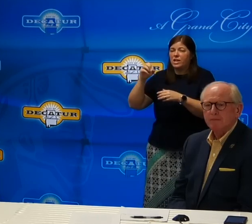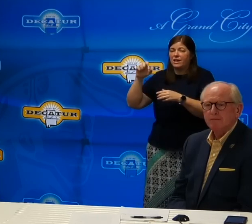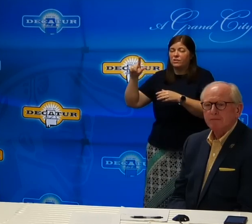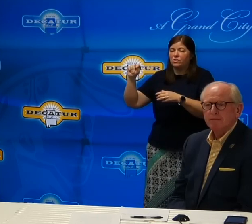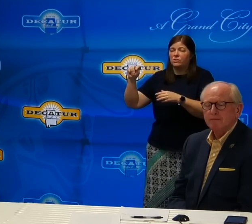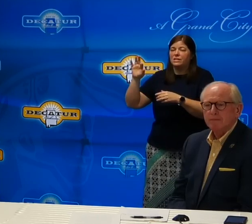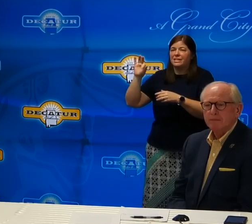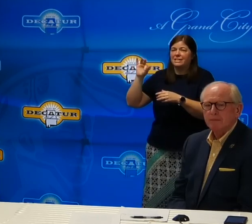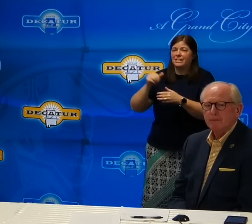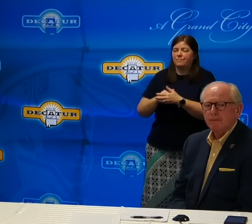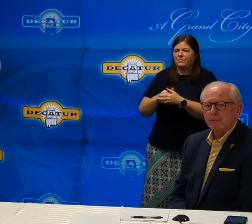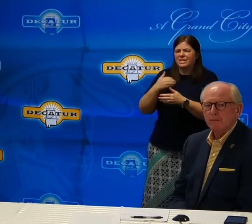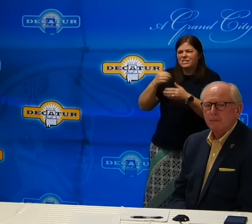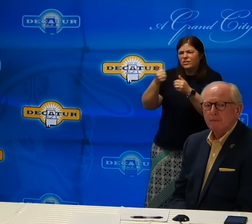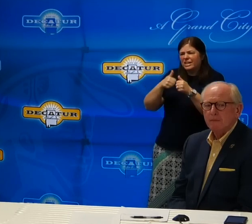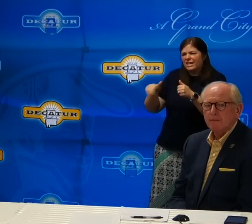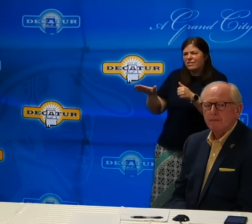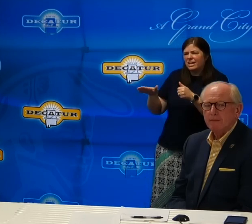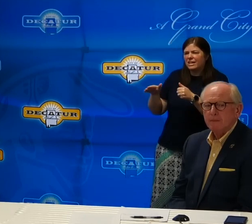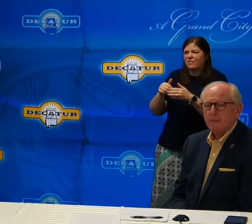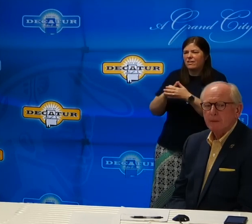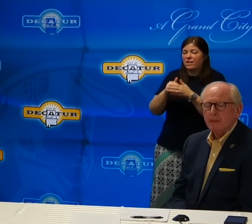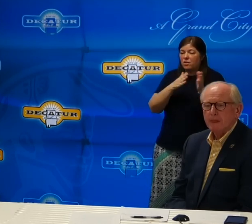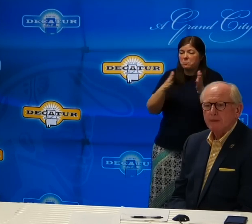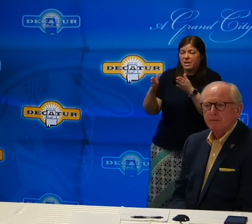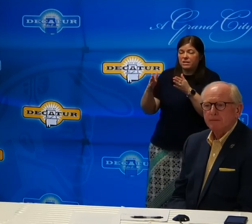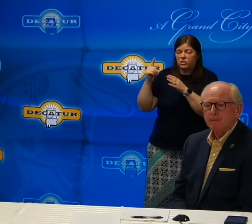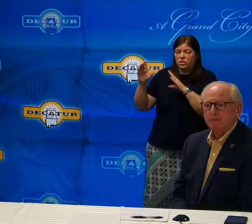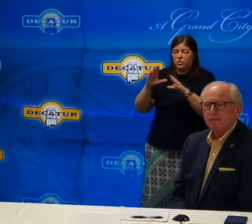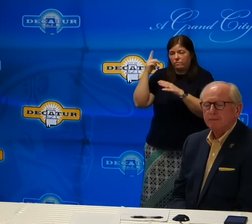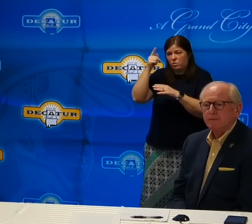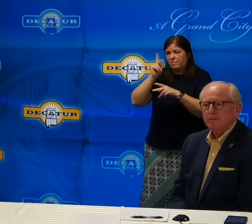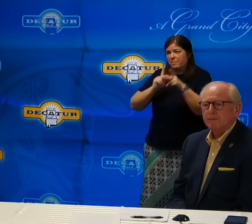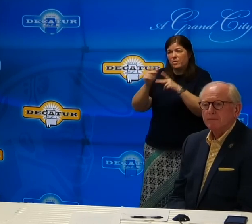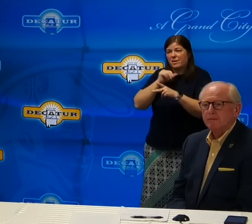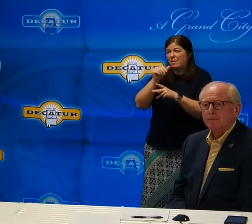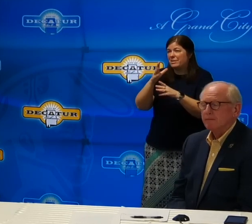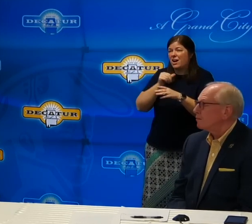do as far as assistance for people who may not get their jobs back?